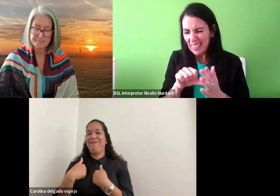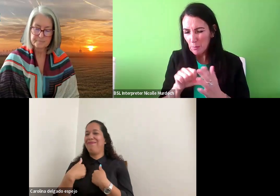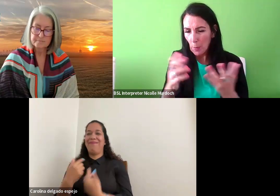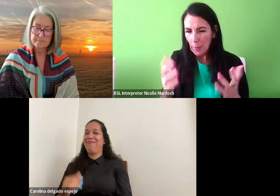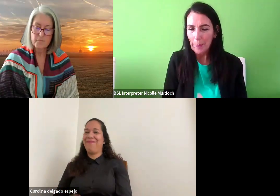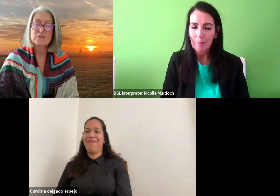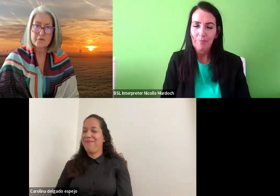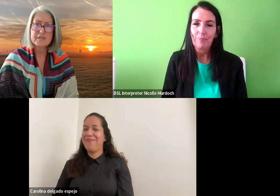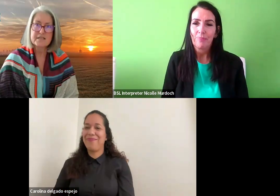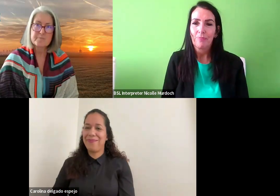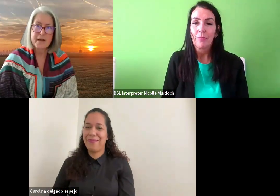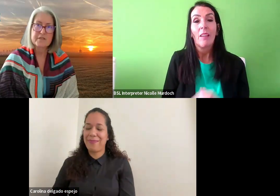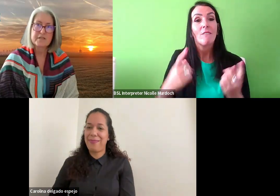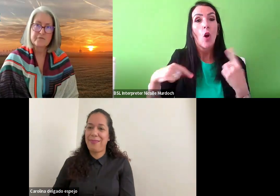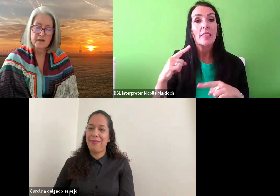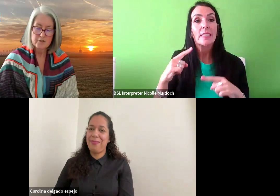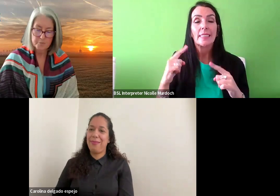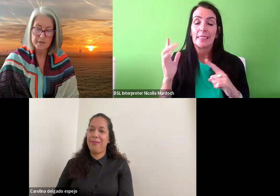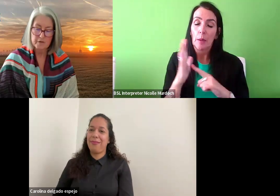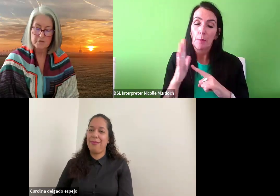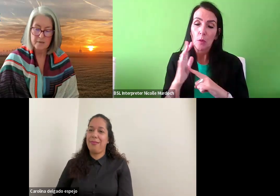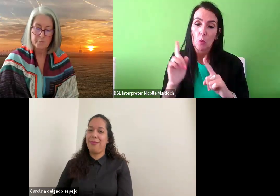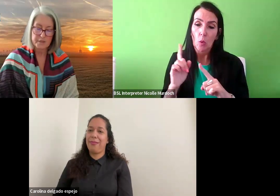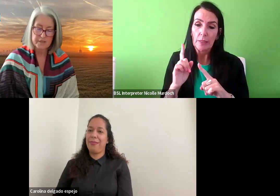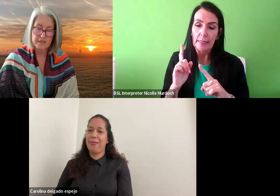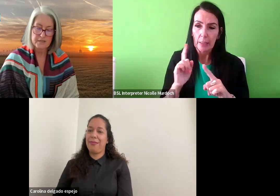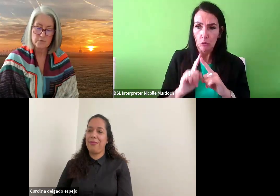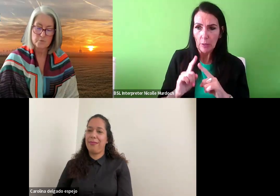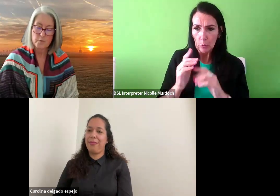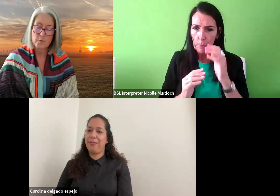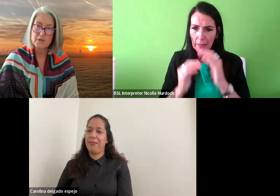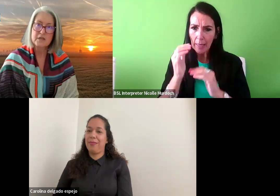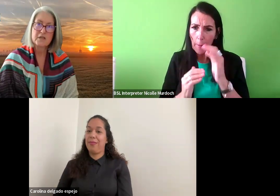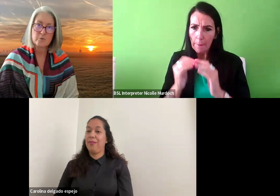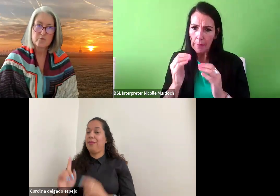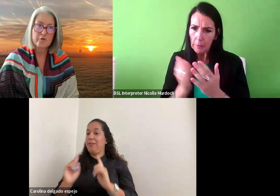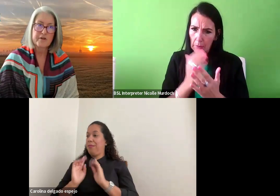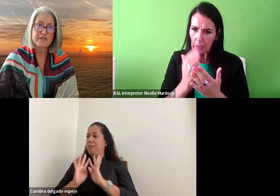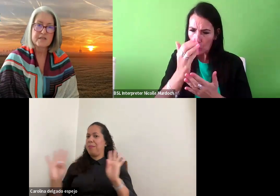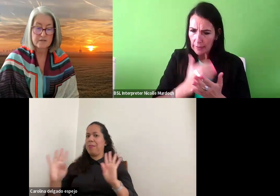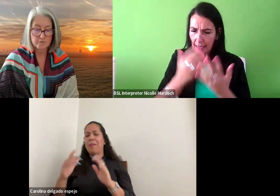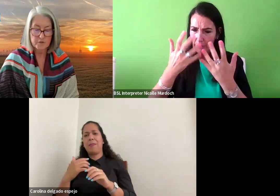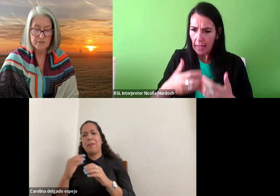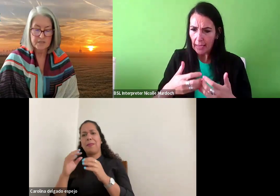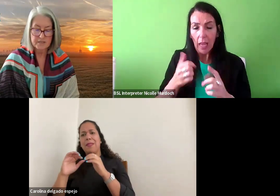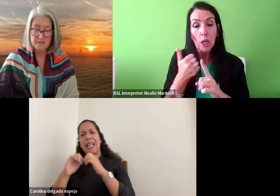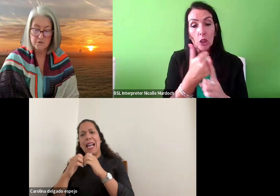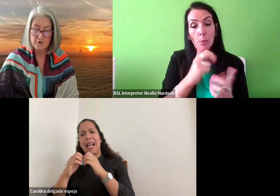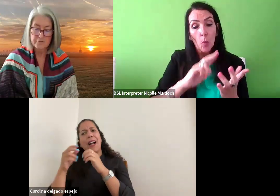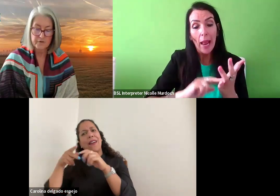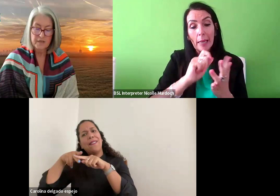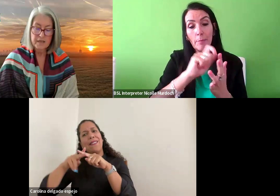equitable. So for us, it's imperative to build those capabilities and to support nonprofits and the communities